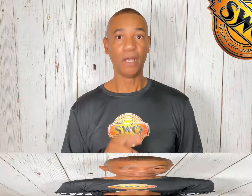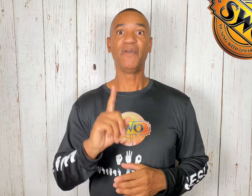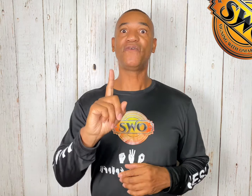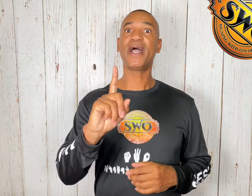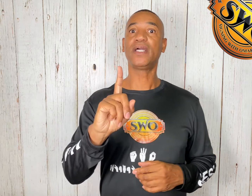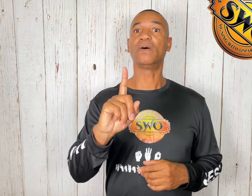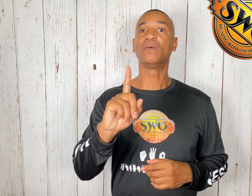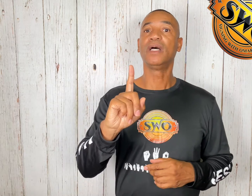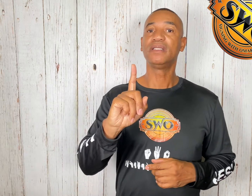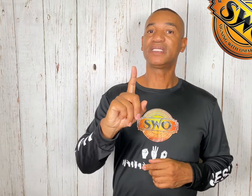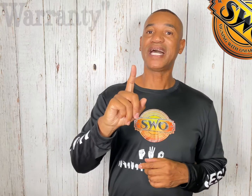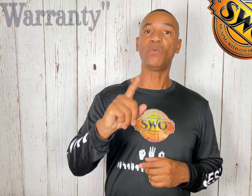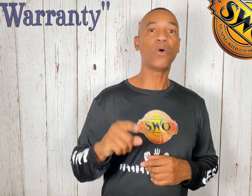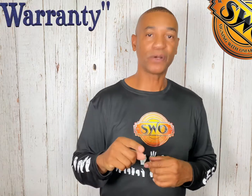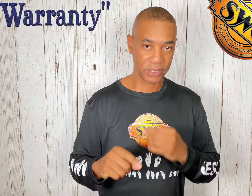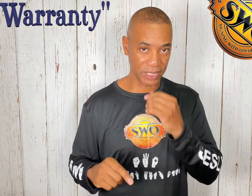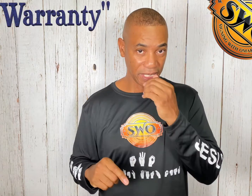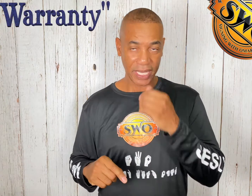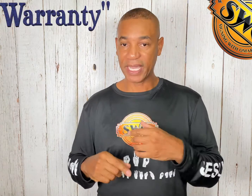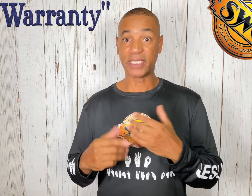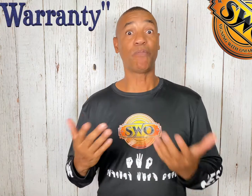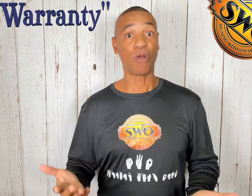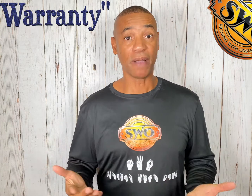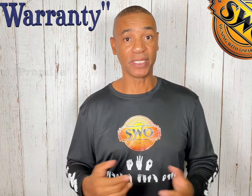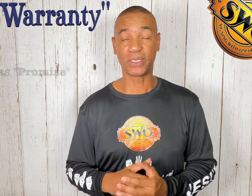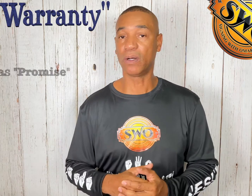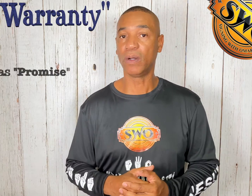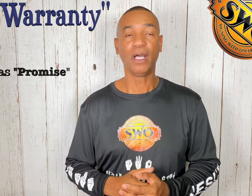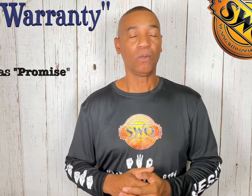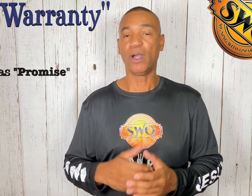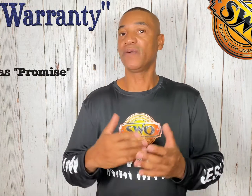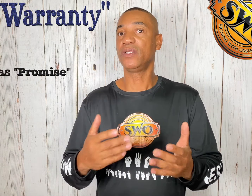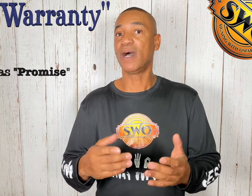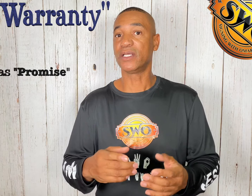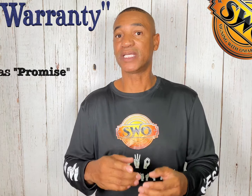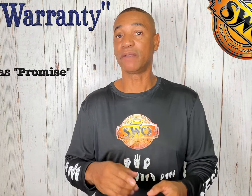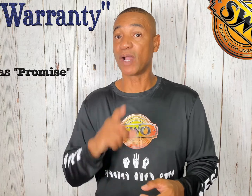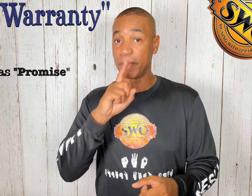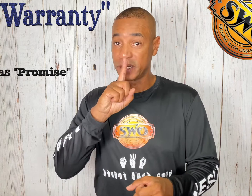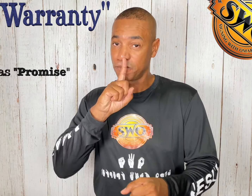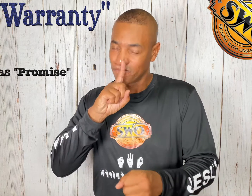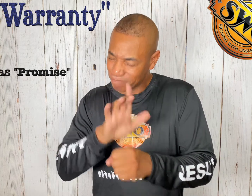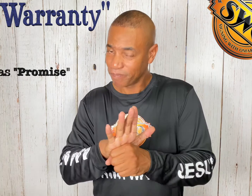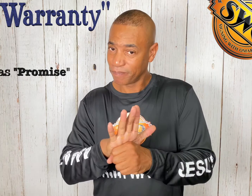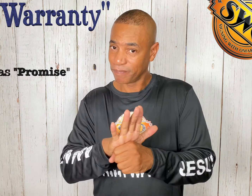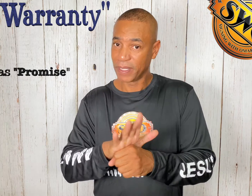Before I go, the sign warranty is a promise. So we already know how to sign promise,